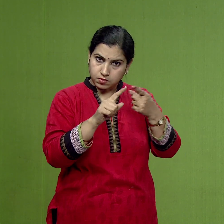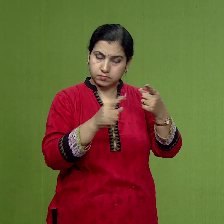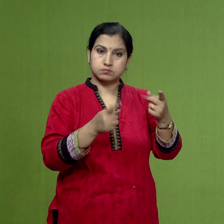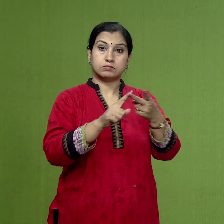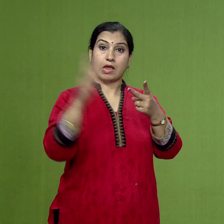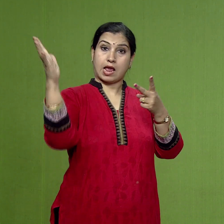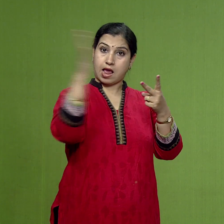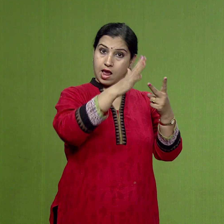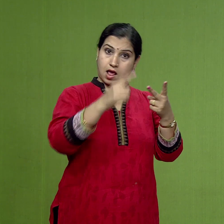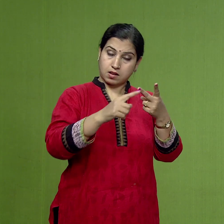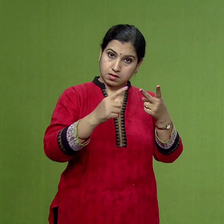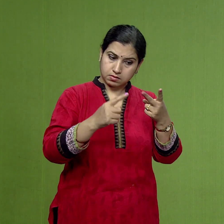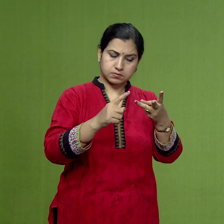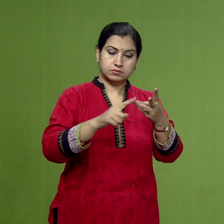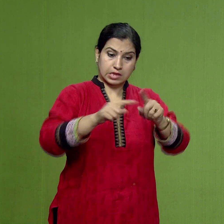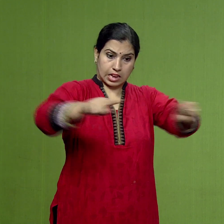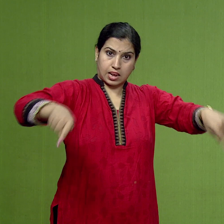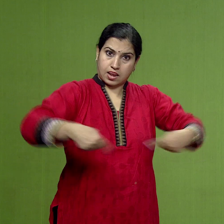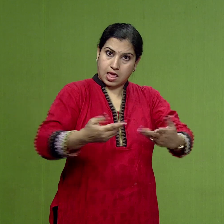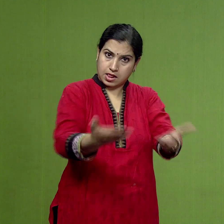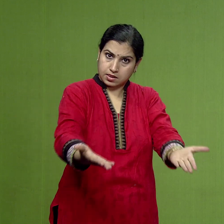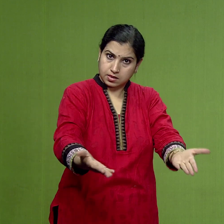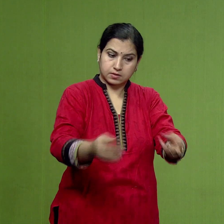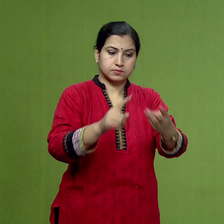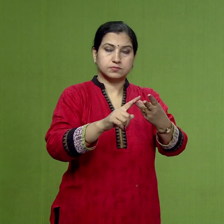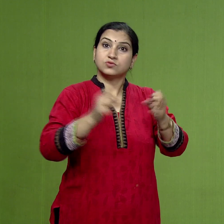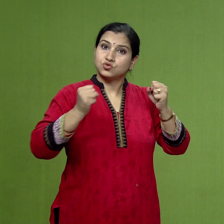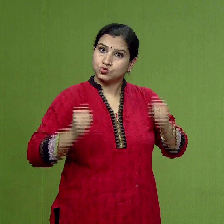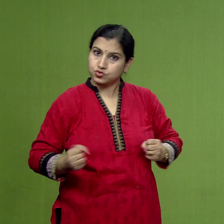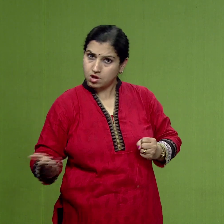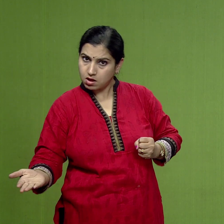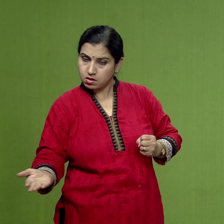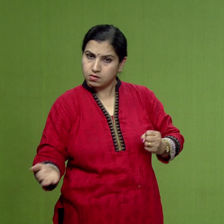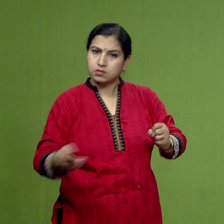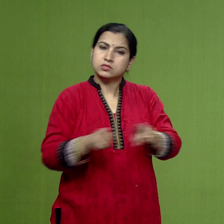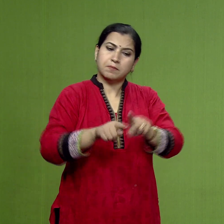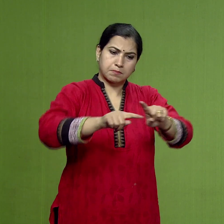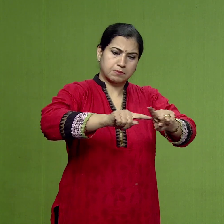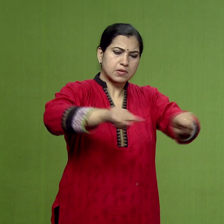air, land, chair, and table, etc.